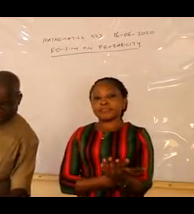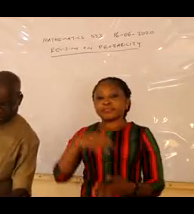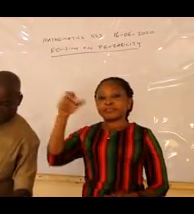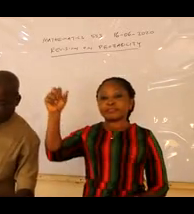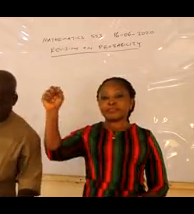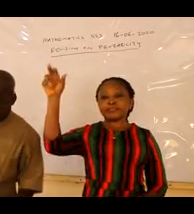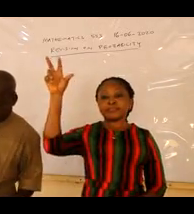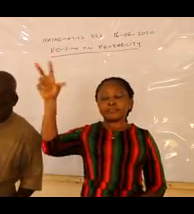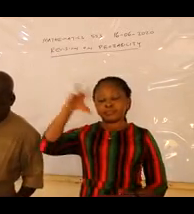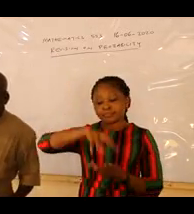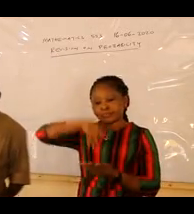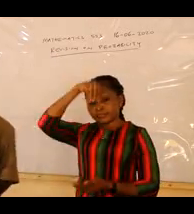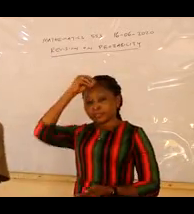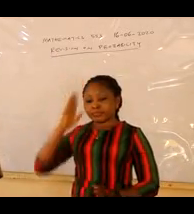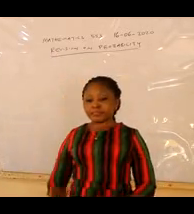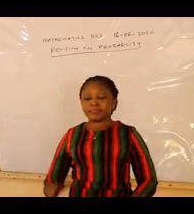SS3 students,